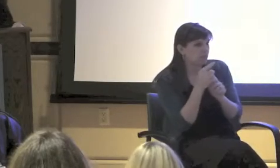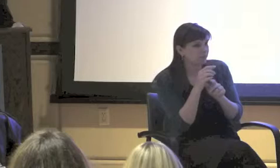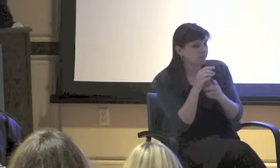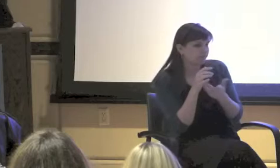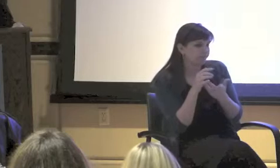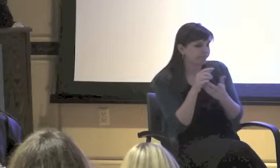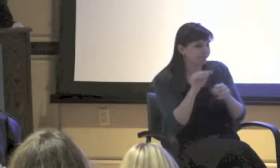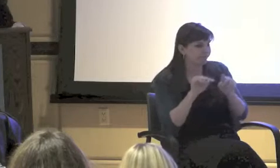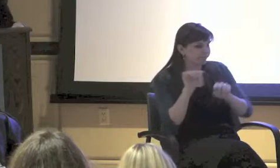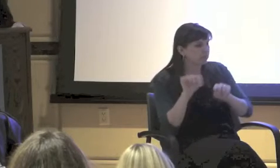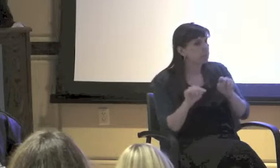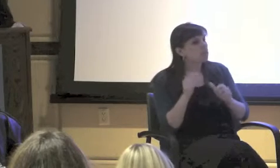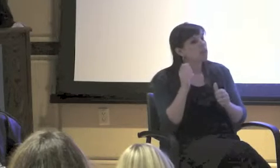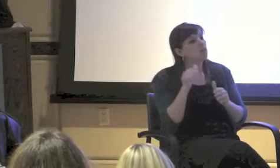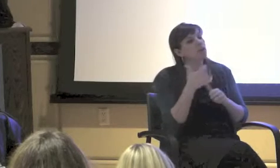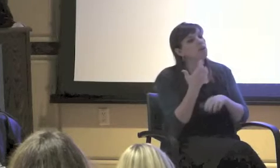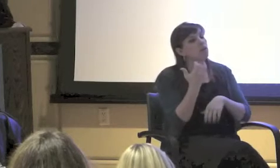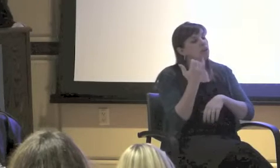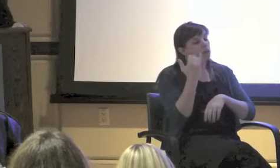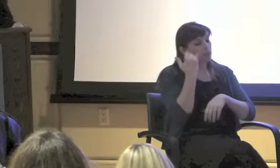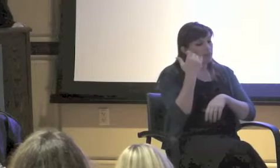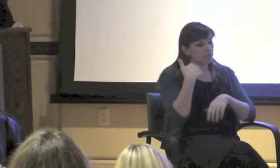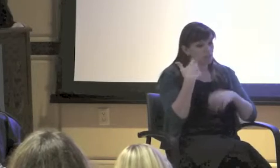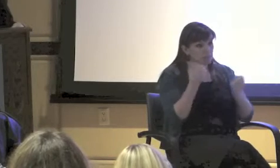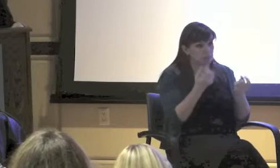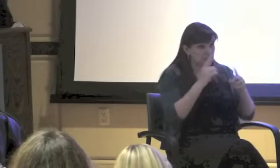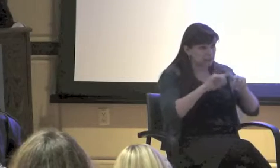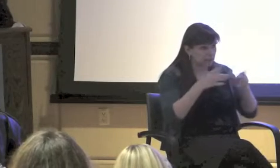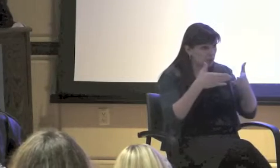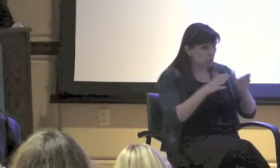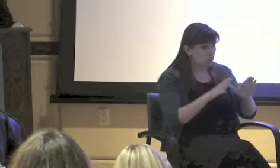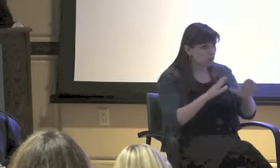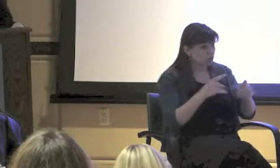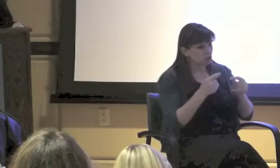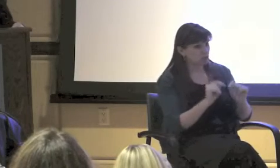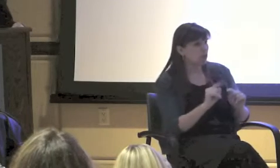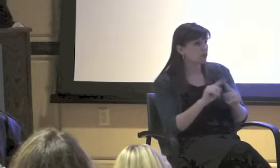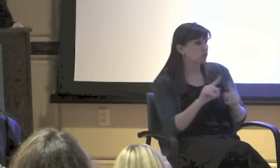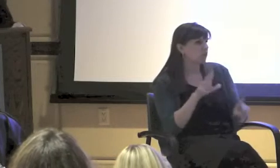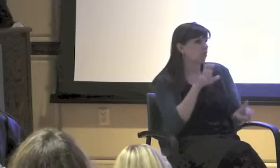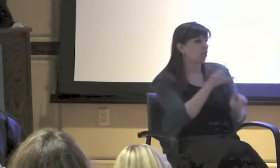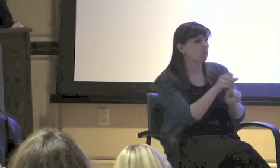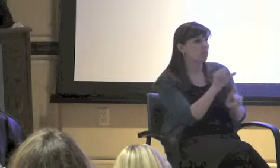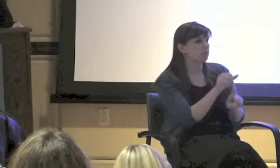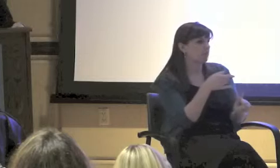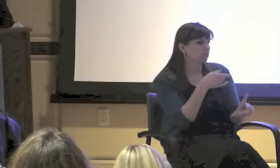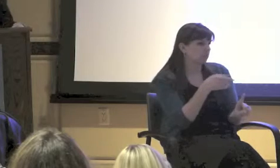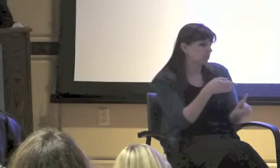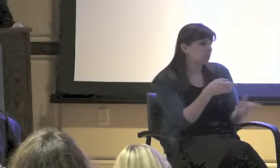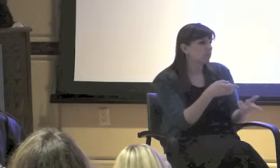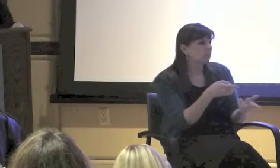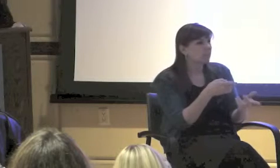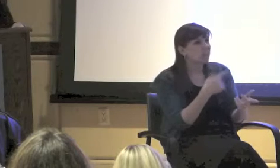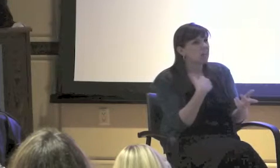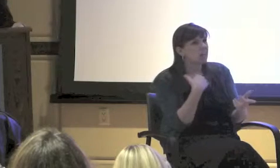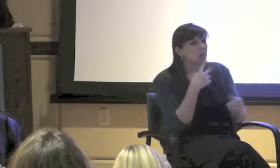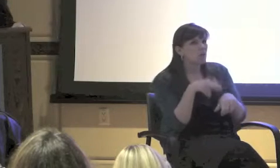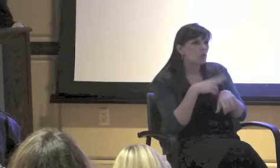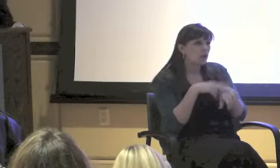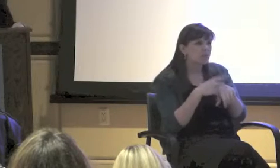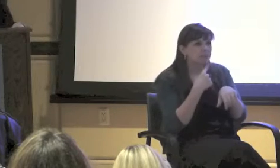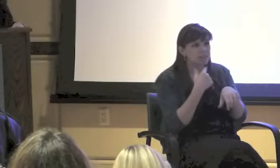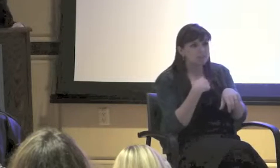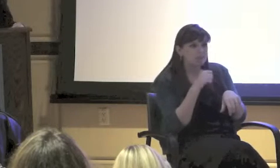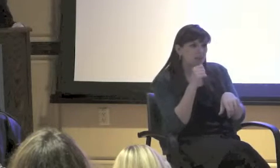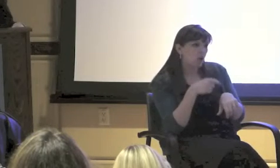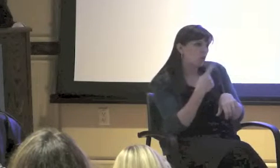do this. And whenever there are a number of different techniques to try to accomplish the same thing, it usually tells me that